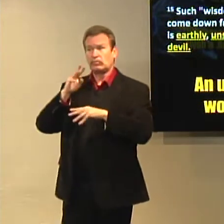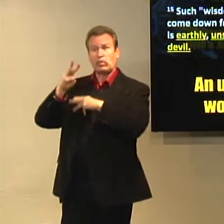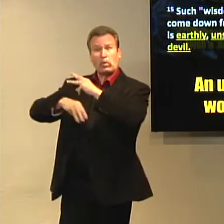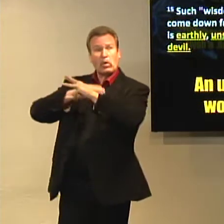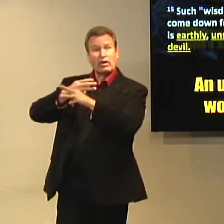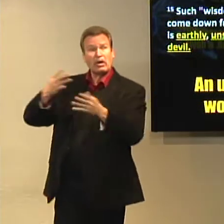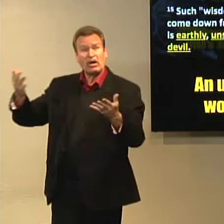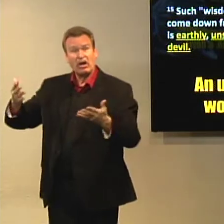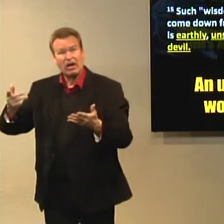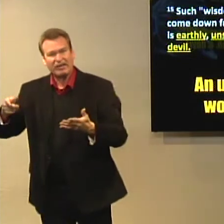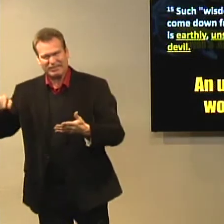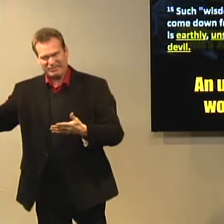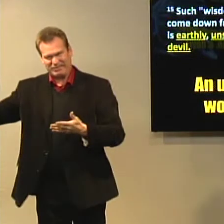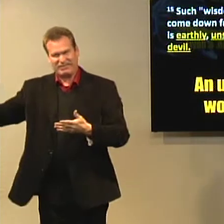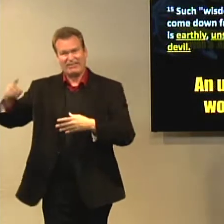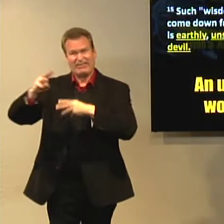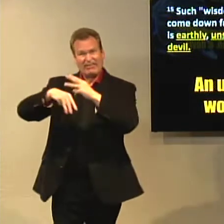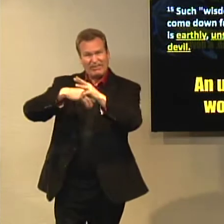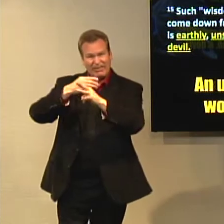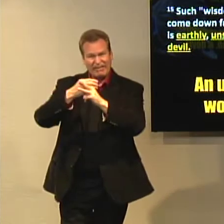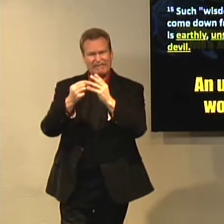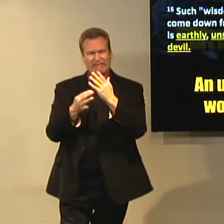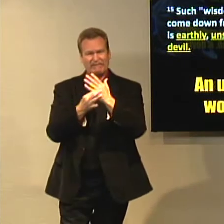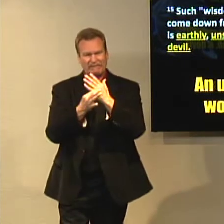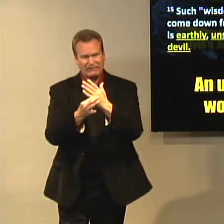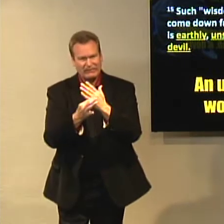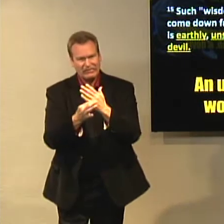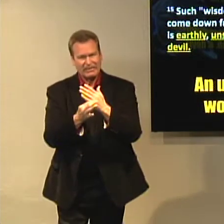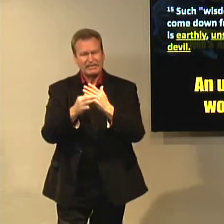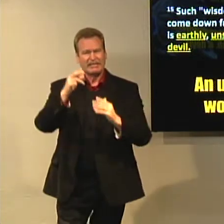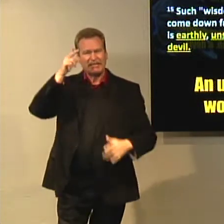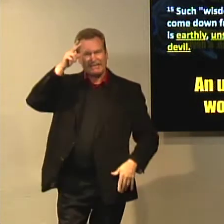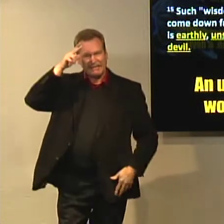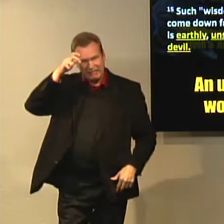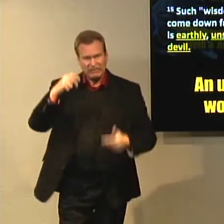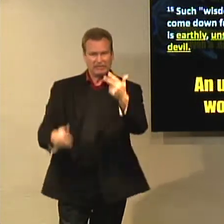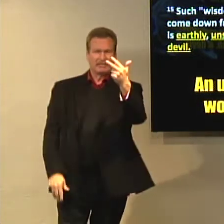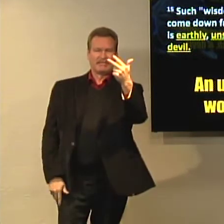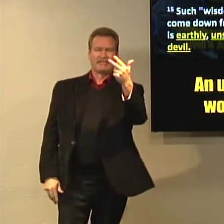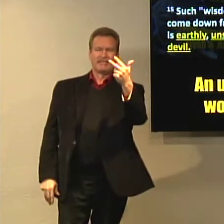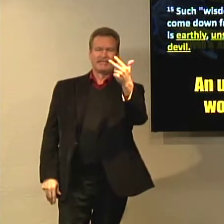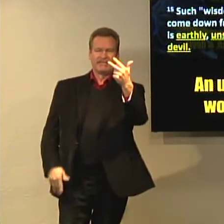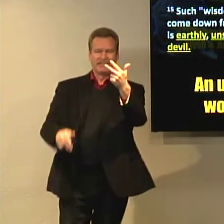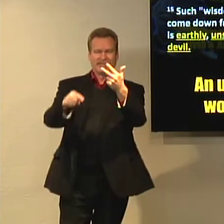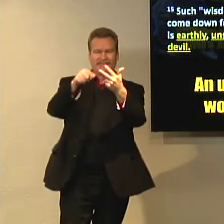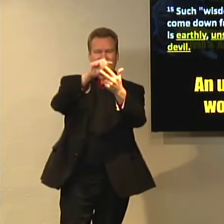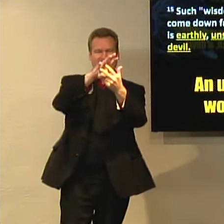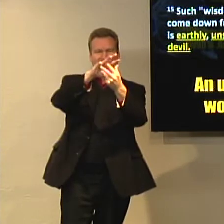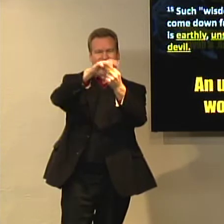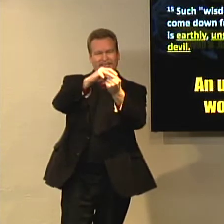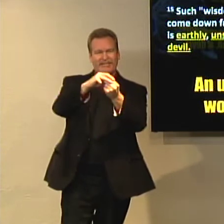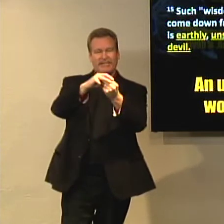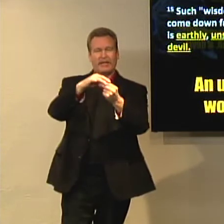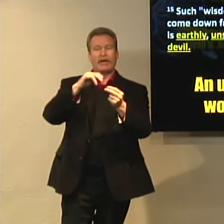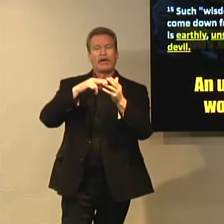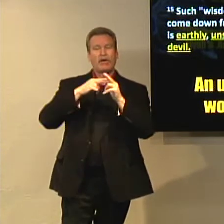So all of the things of the earth, all of the lusts of the flesh and the filth of the earth, all of these three things,